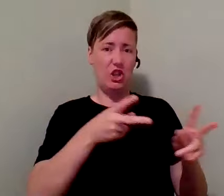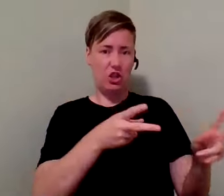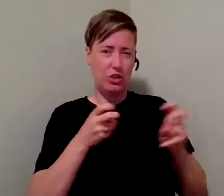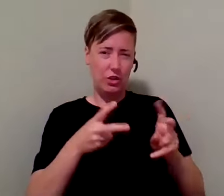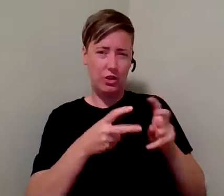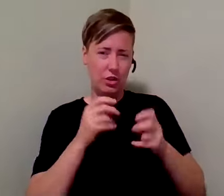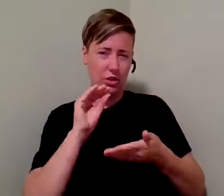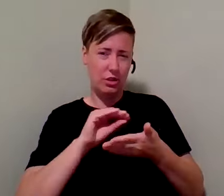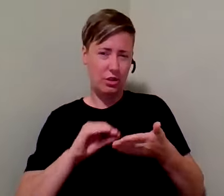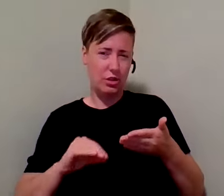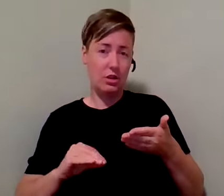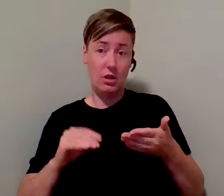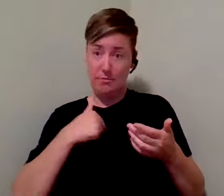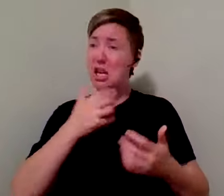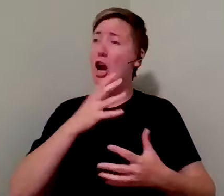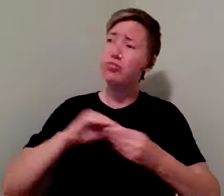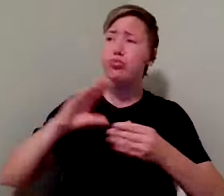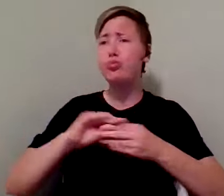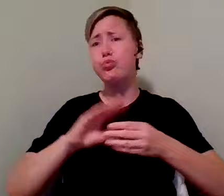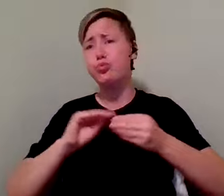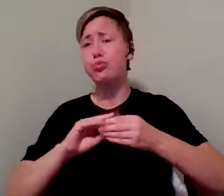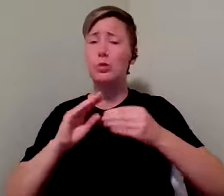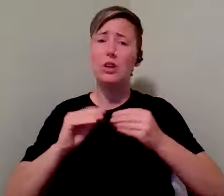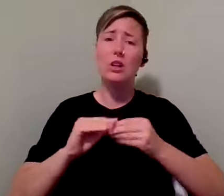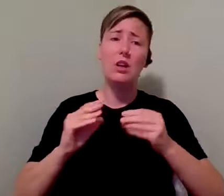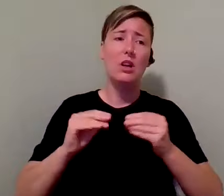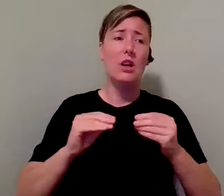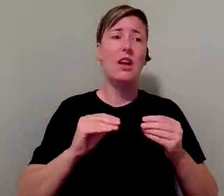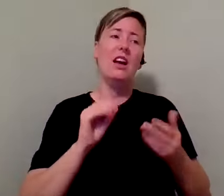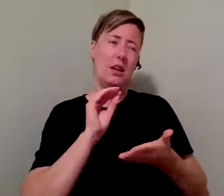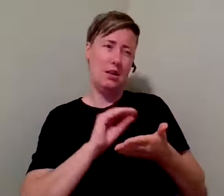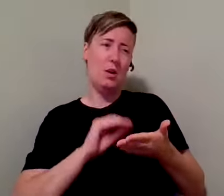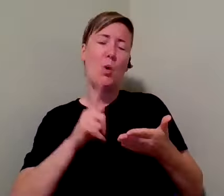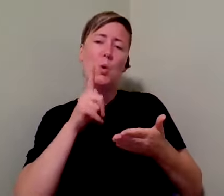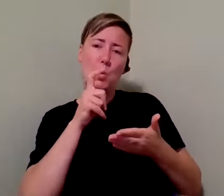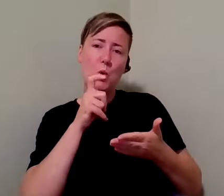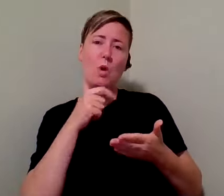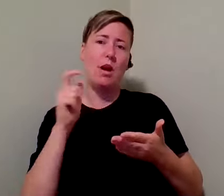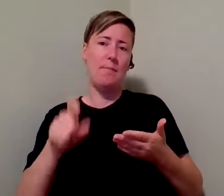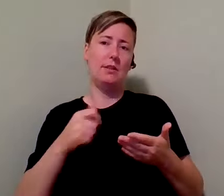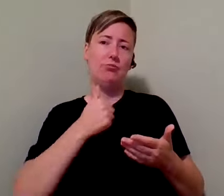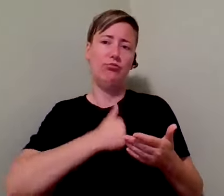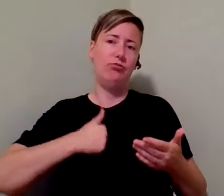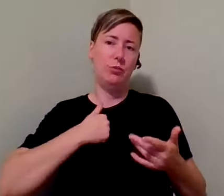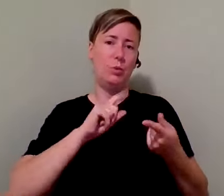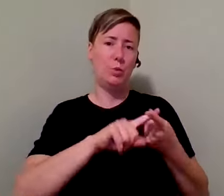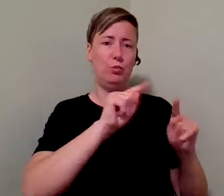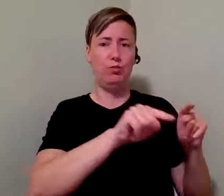my experience. This is how I did it with him. And he gave me this whole list of amends, which he had picked out from